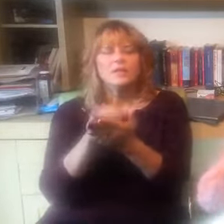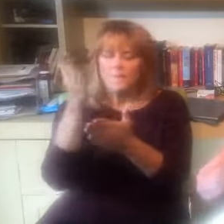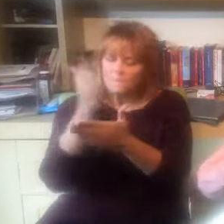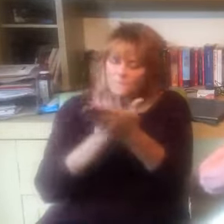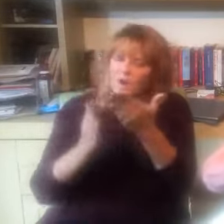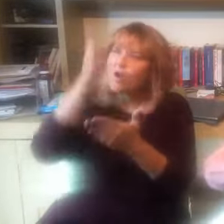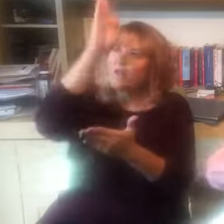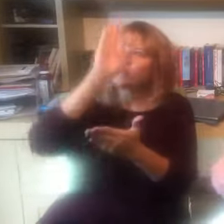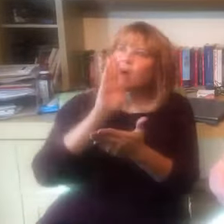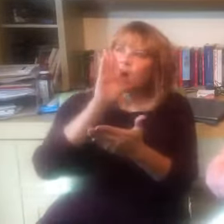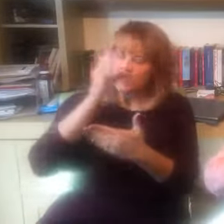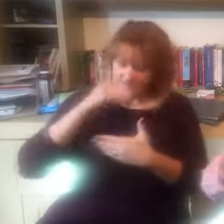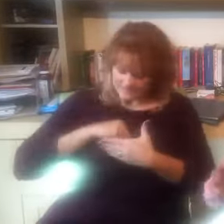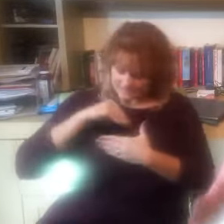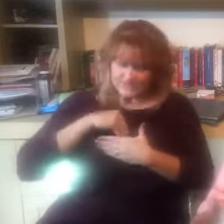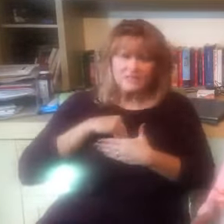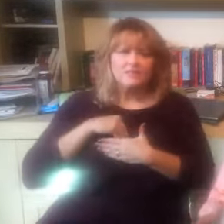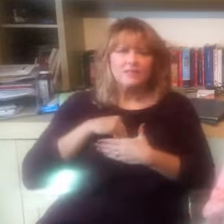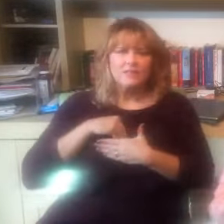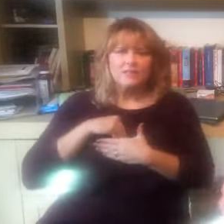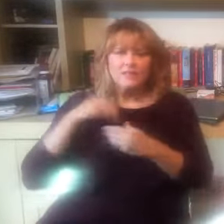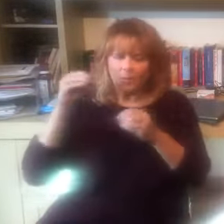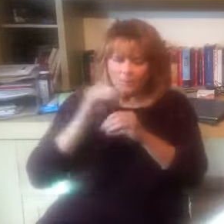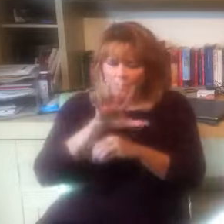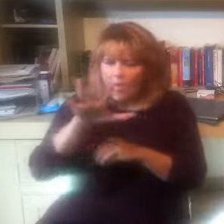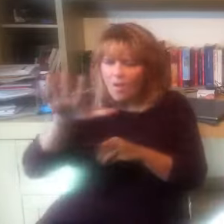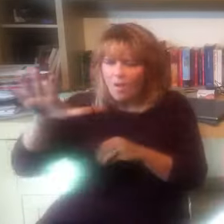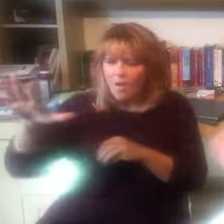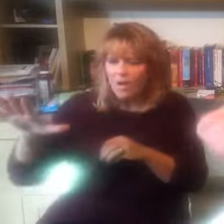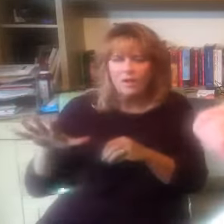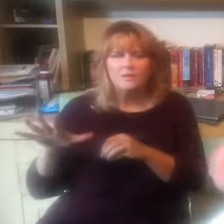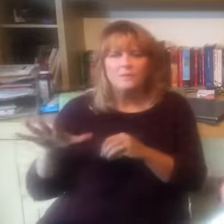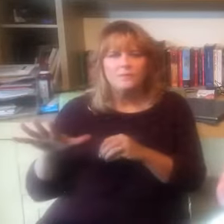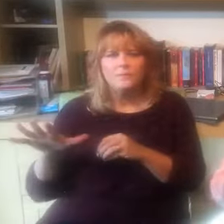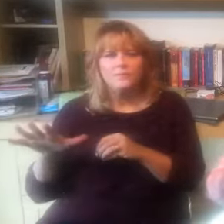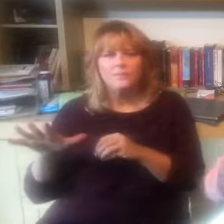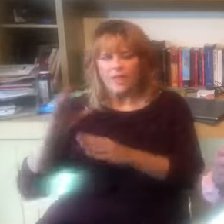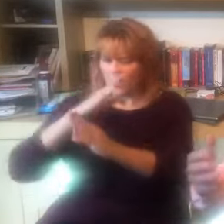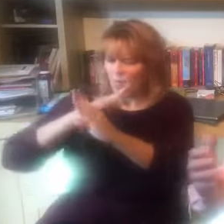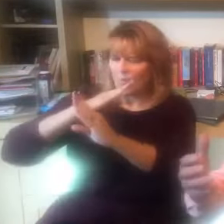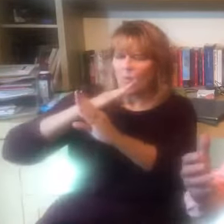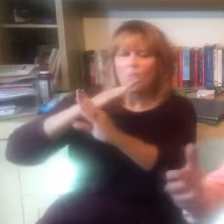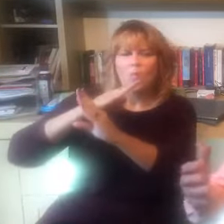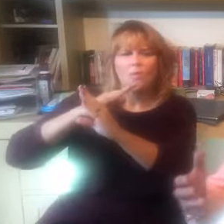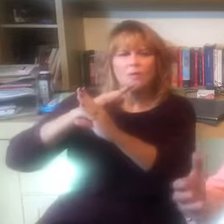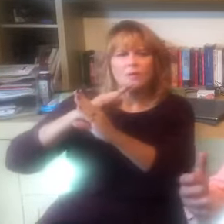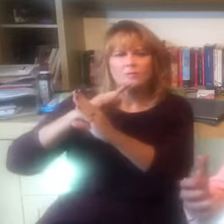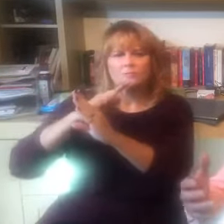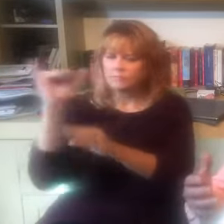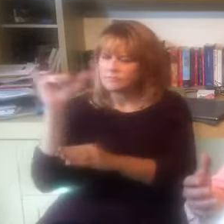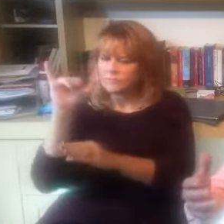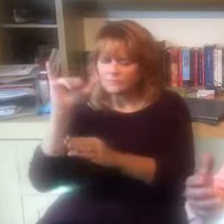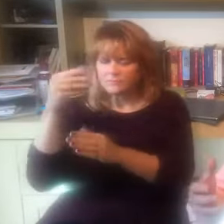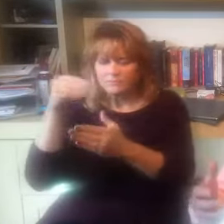and is God being projected and indivisibility as you.